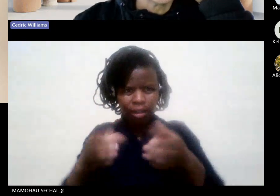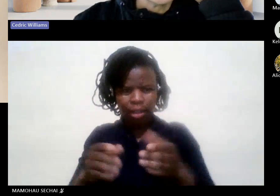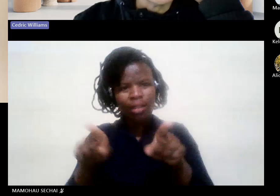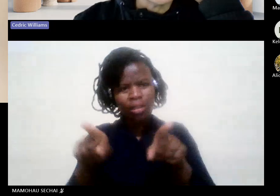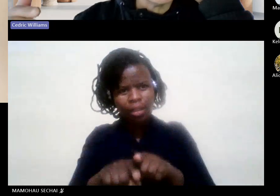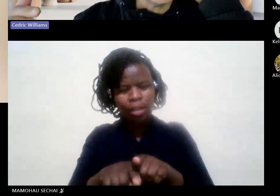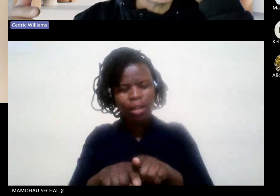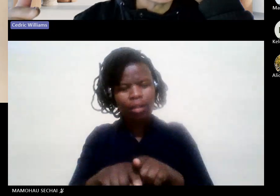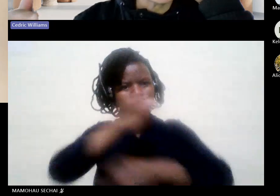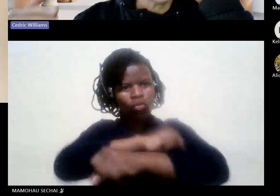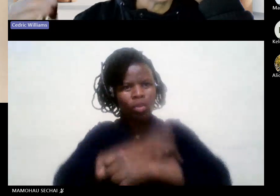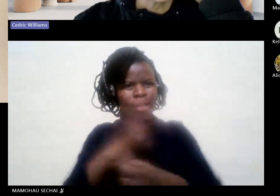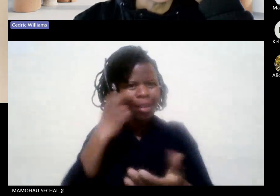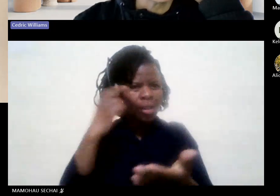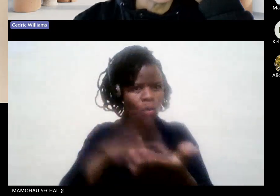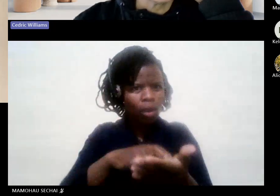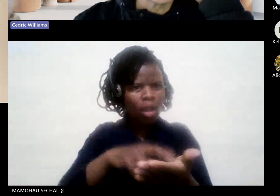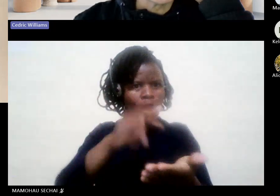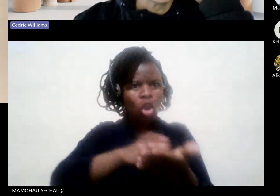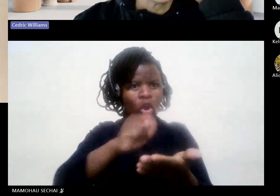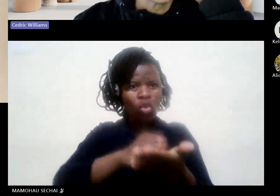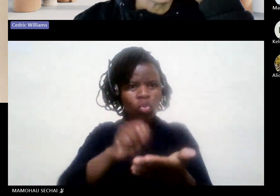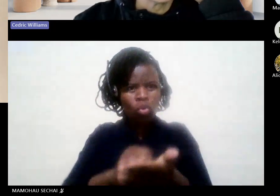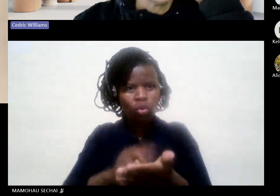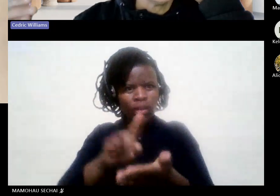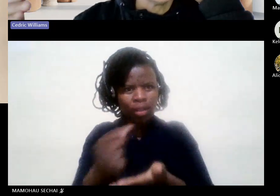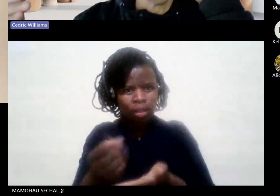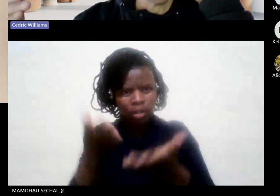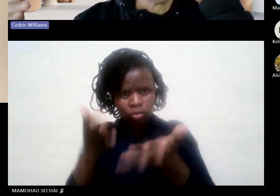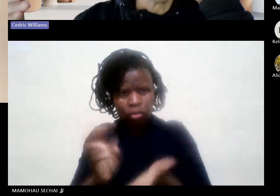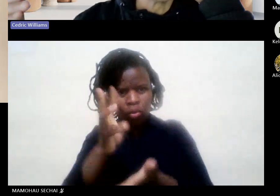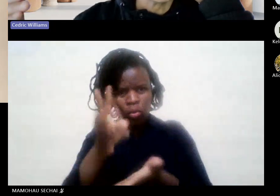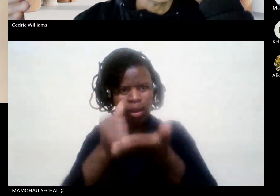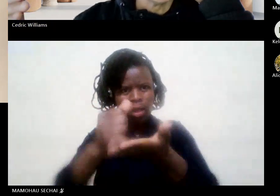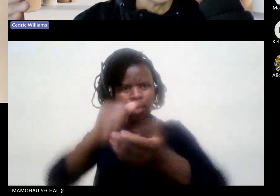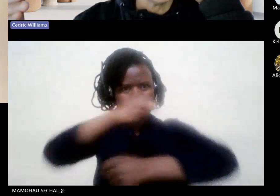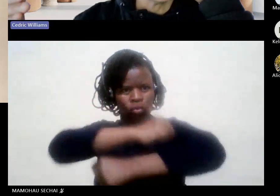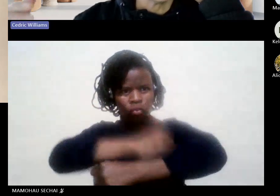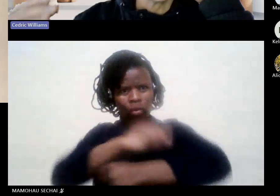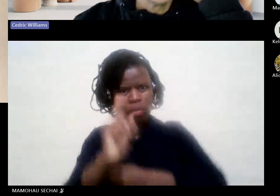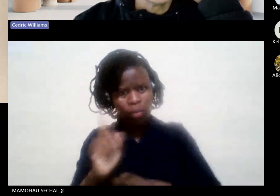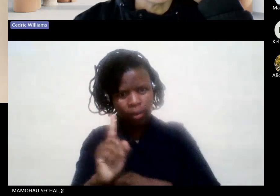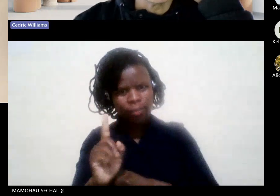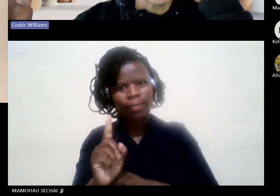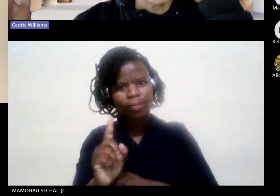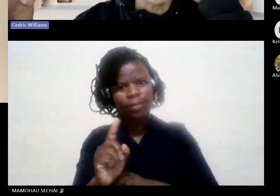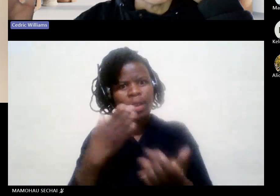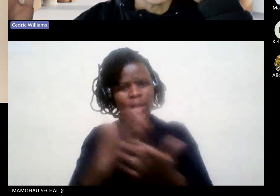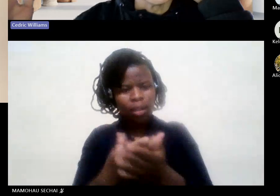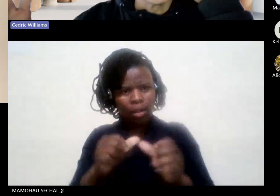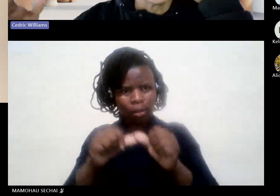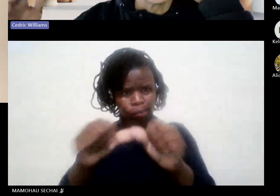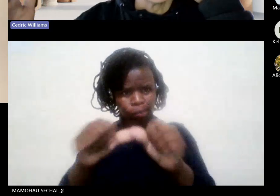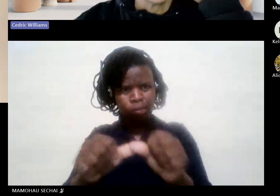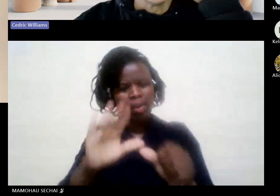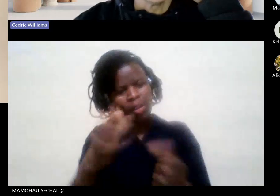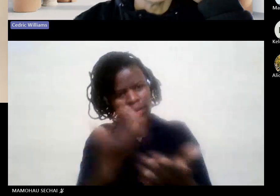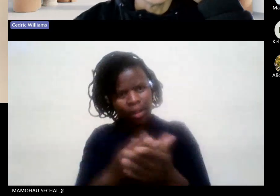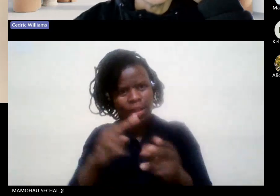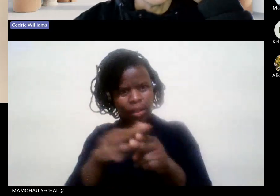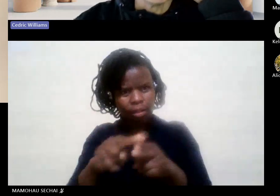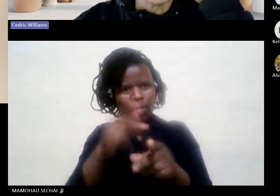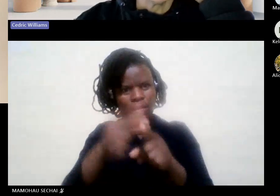notes? Things like that will help the student get through the, if I can use those words, get through